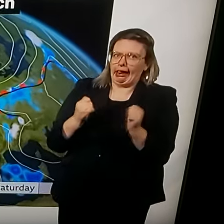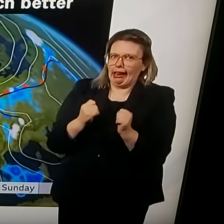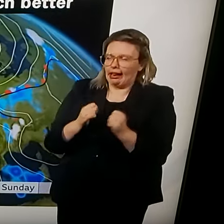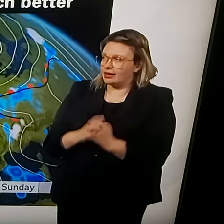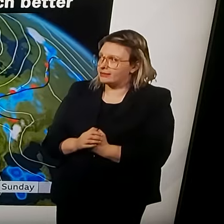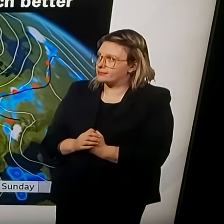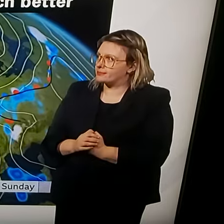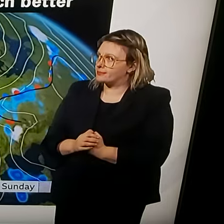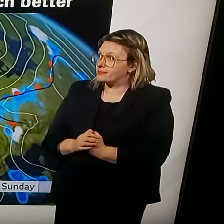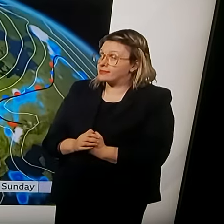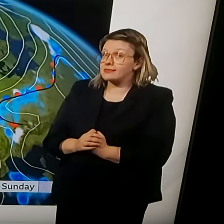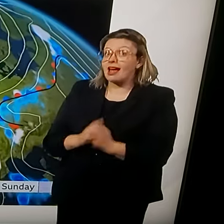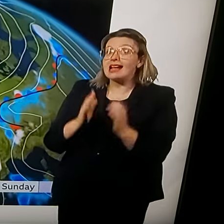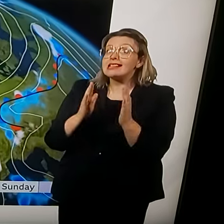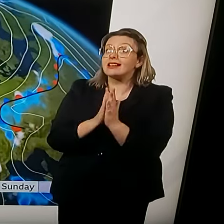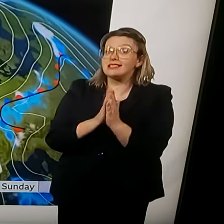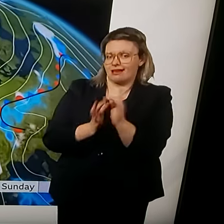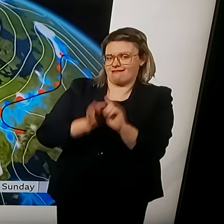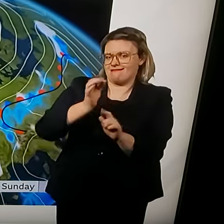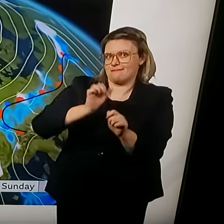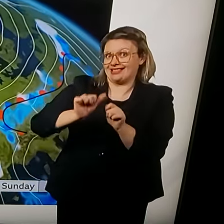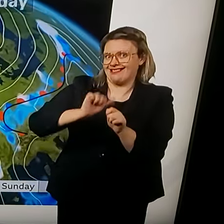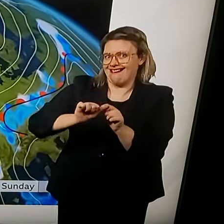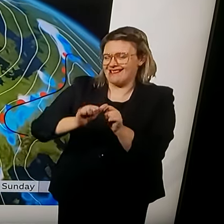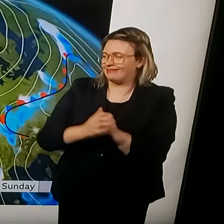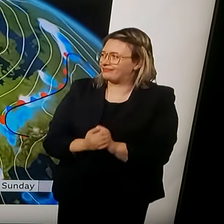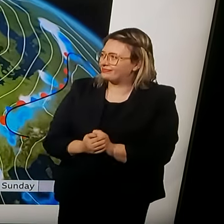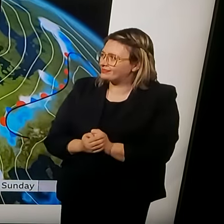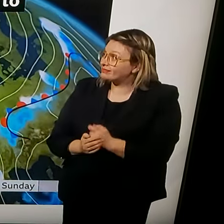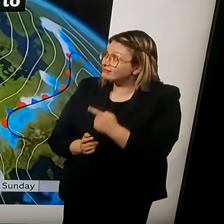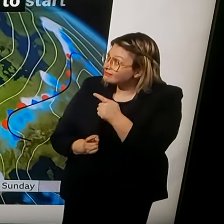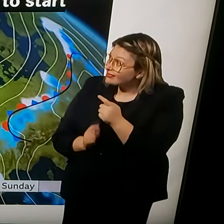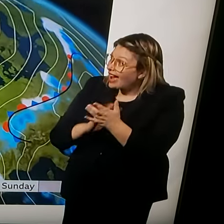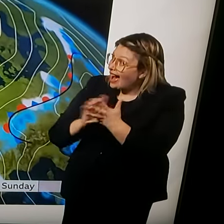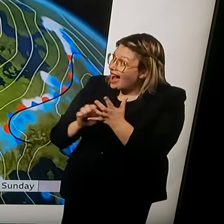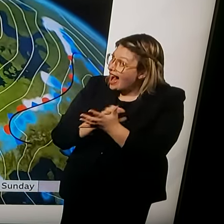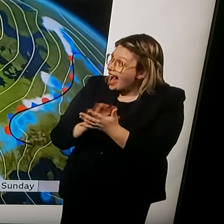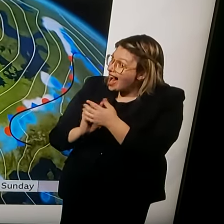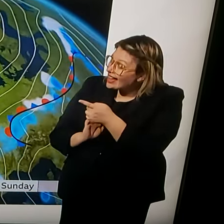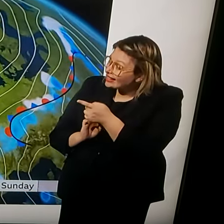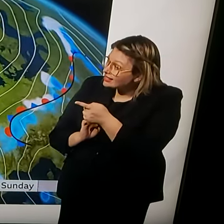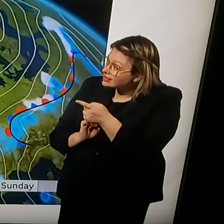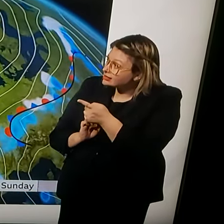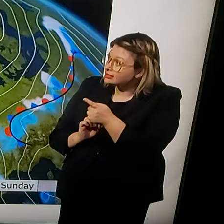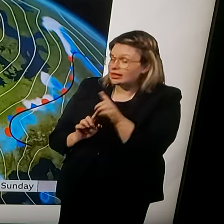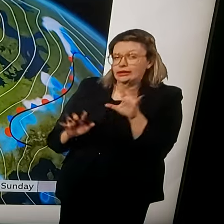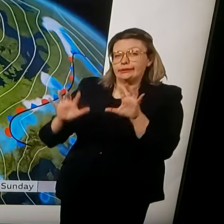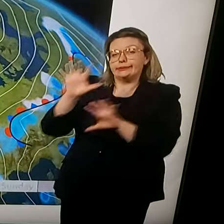Further, perhaps through the weekend, you see high pressure builds in, moves